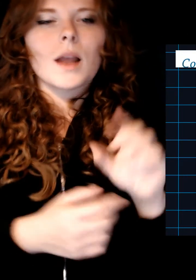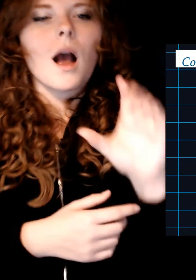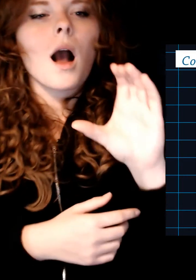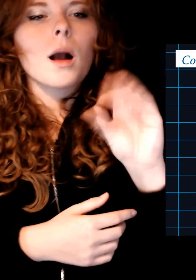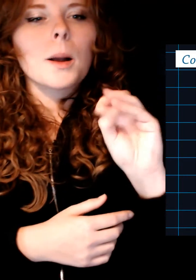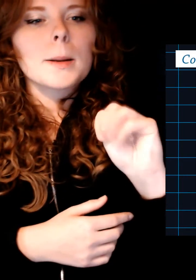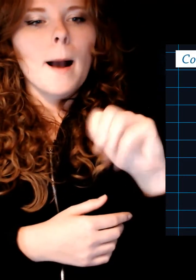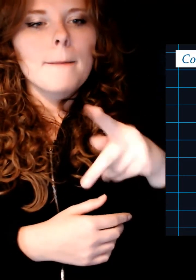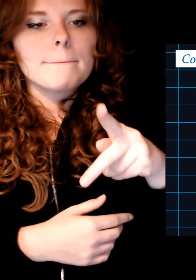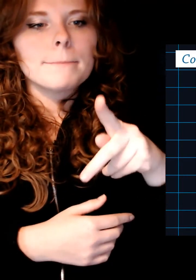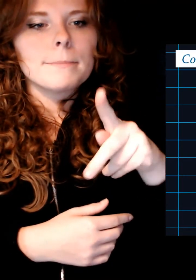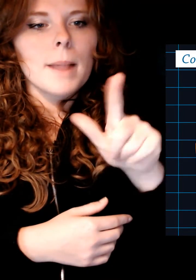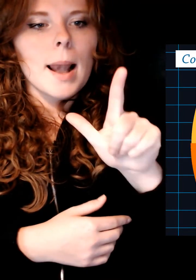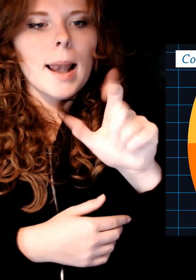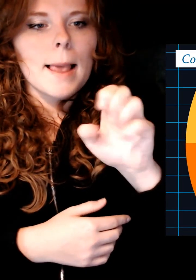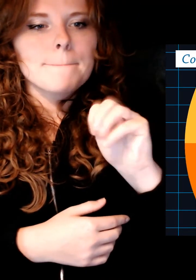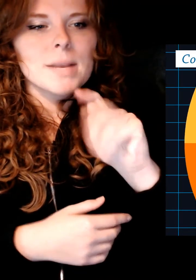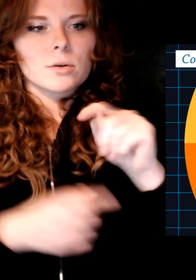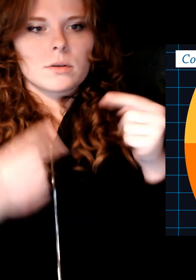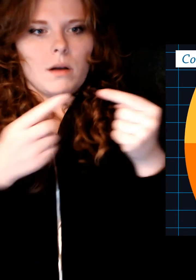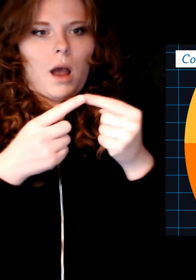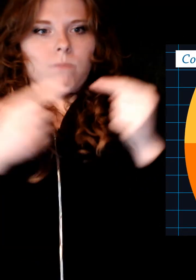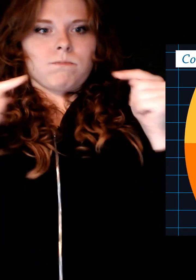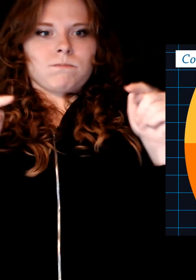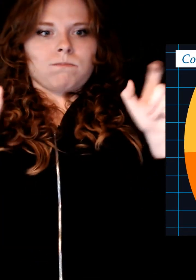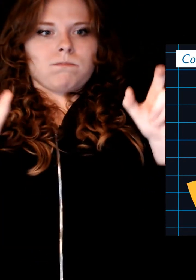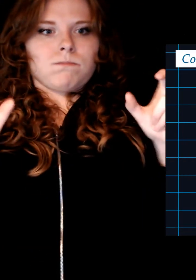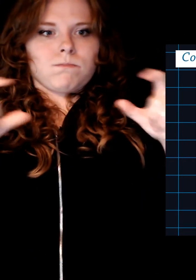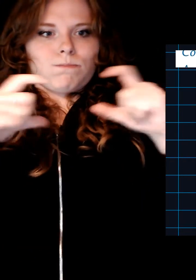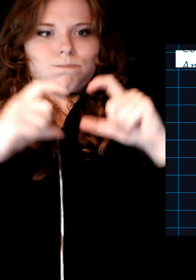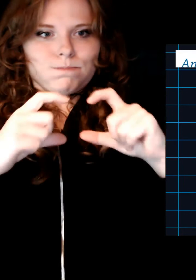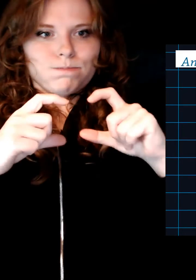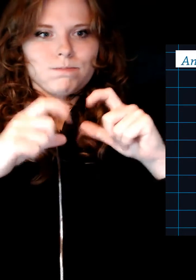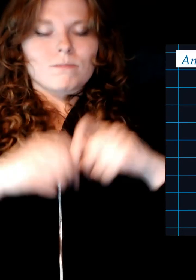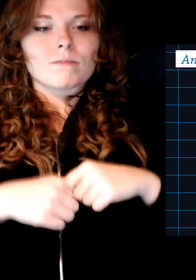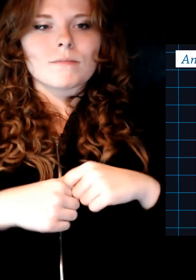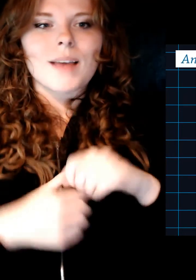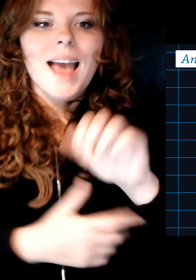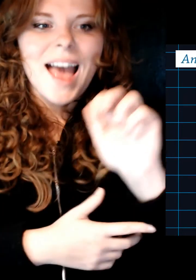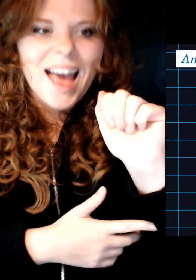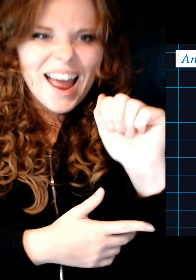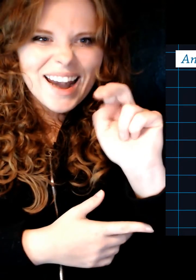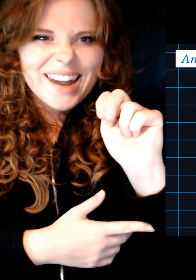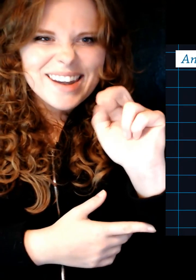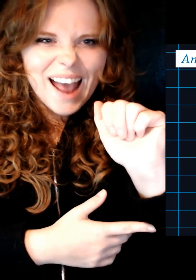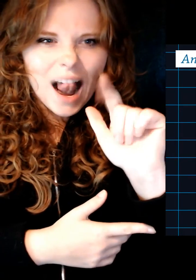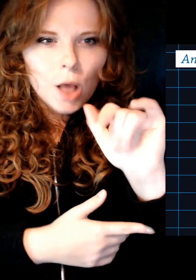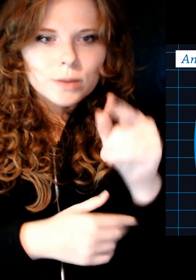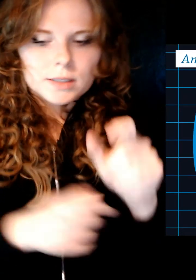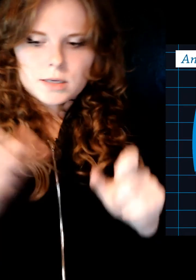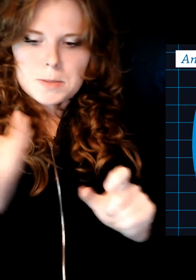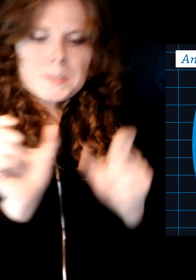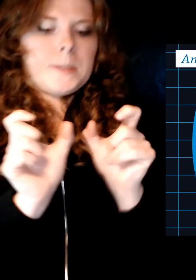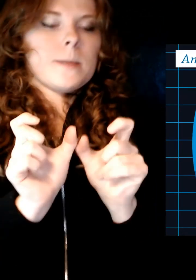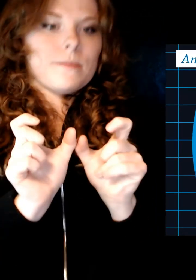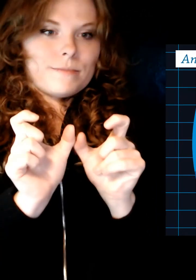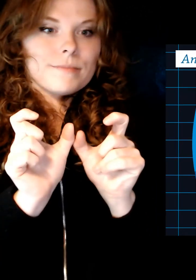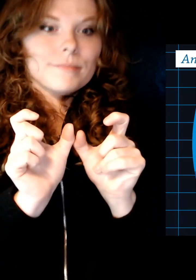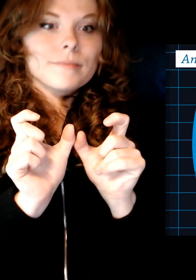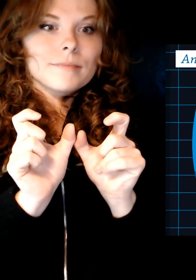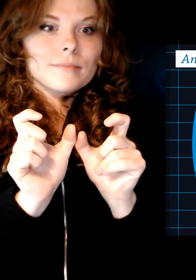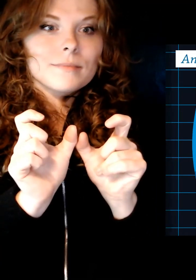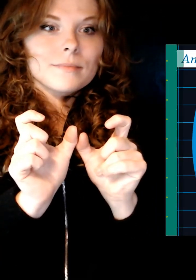color schemes use colors that are across from each other on the color wheel. Analogous color schemes use colors that are next to each other on the color